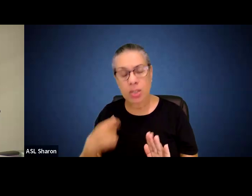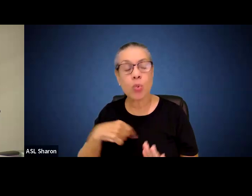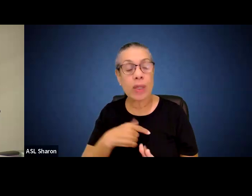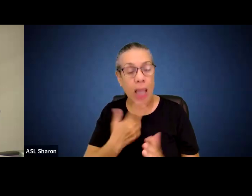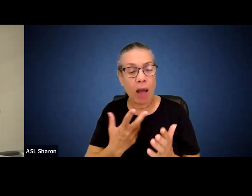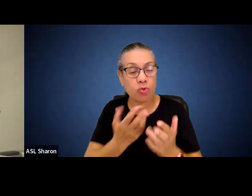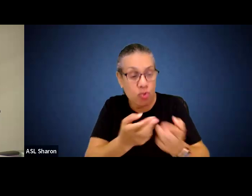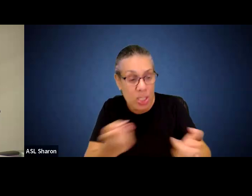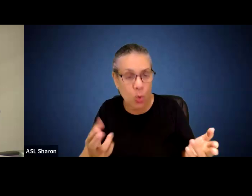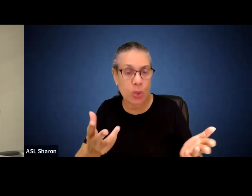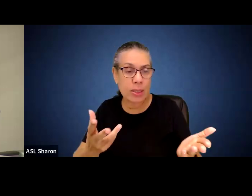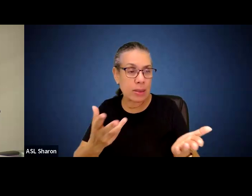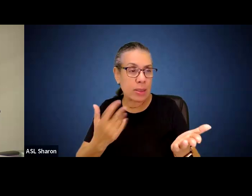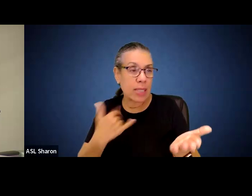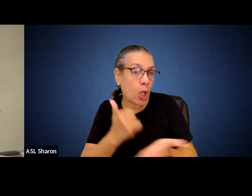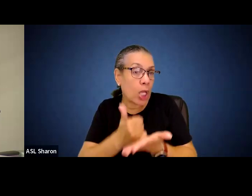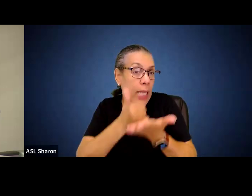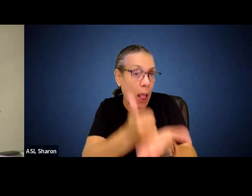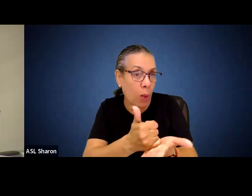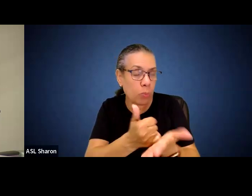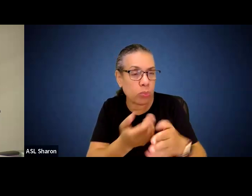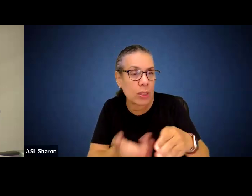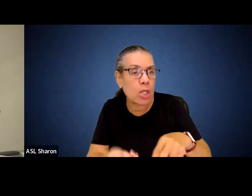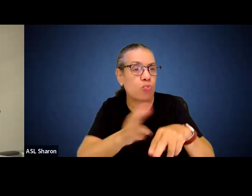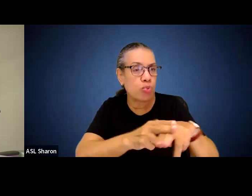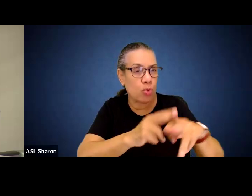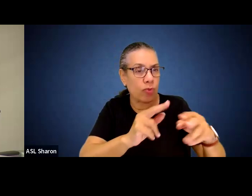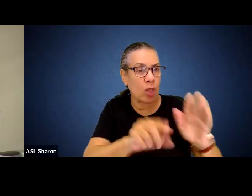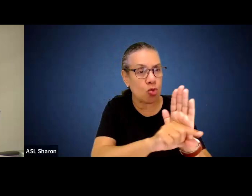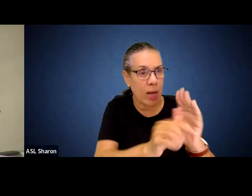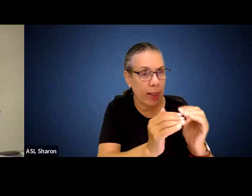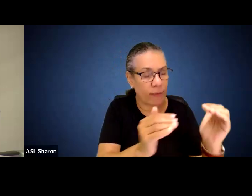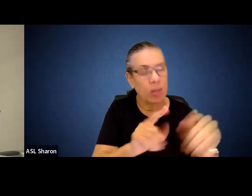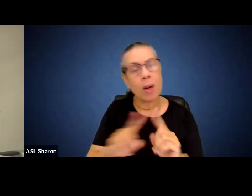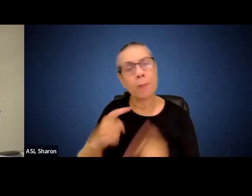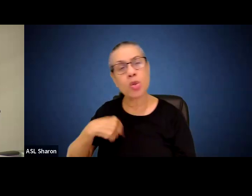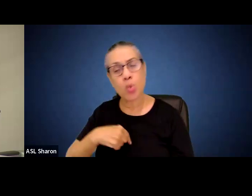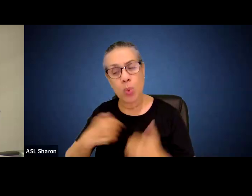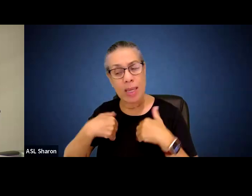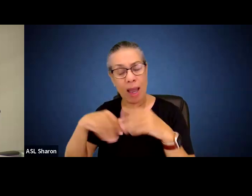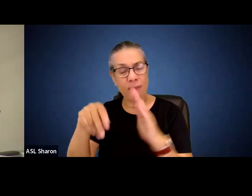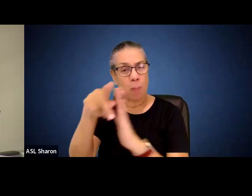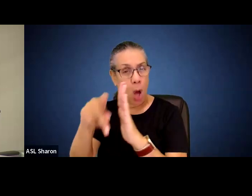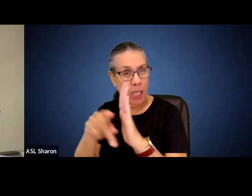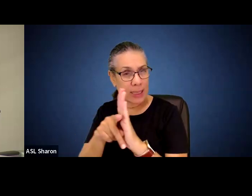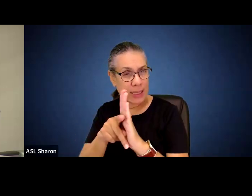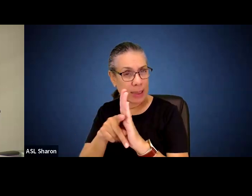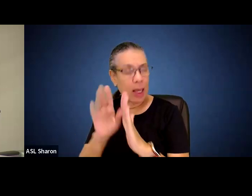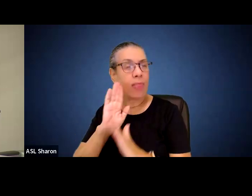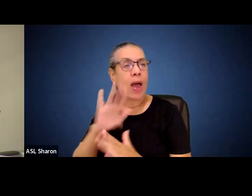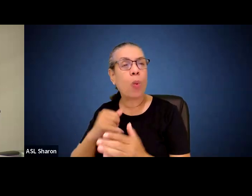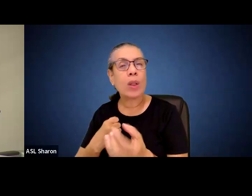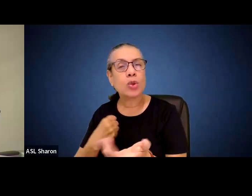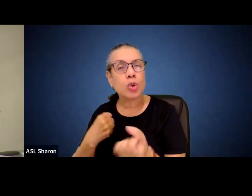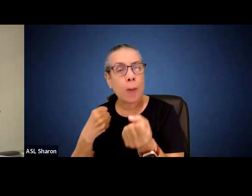resources that may help accelerate outcomes, are there policy moves that would support